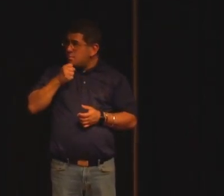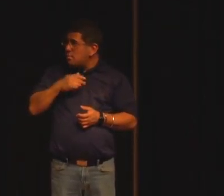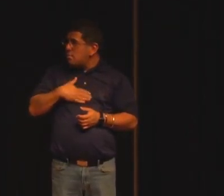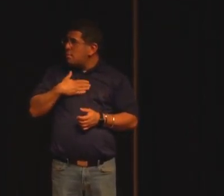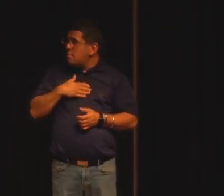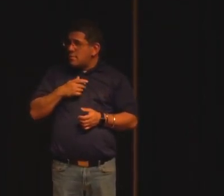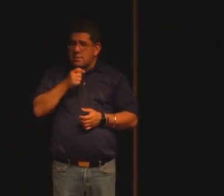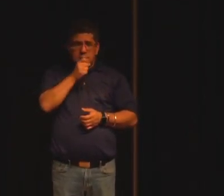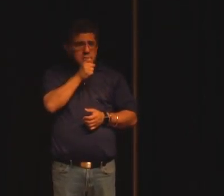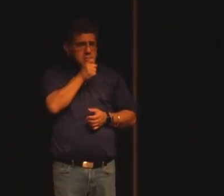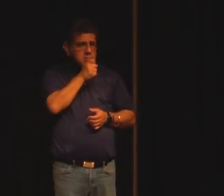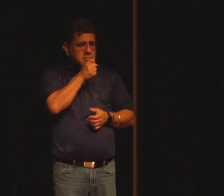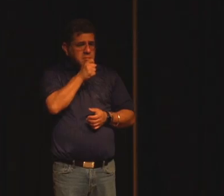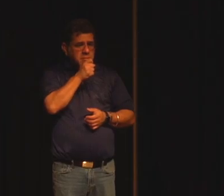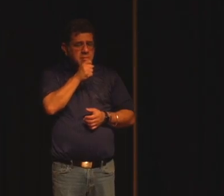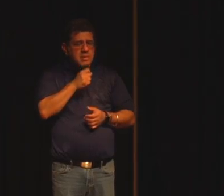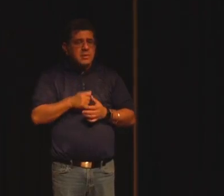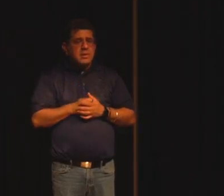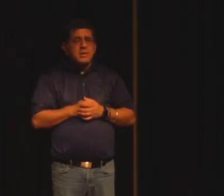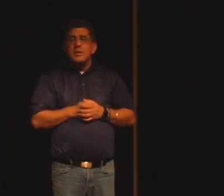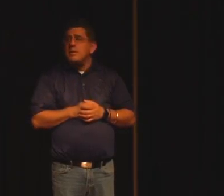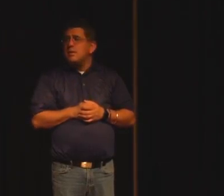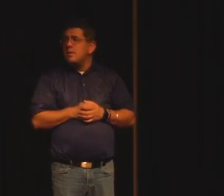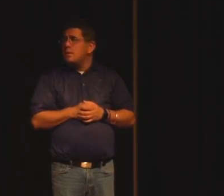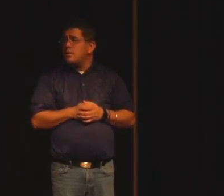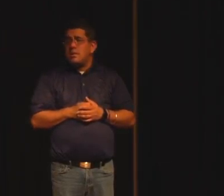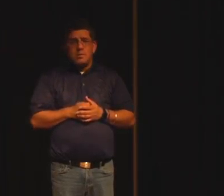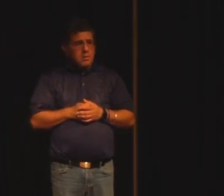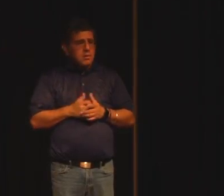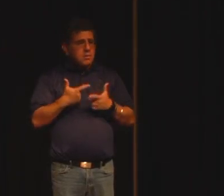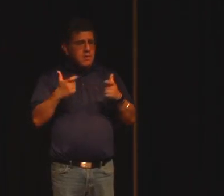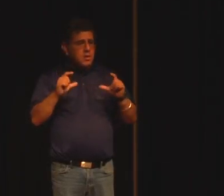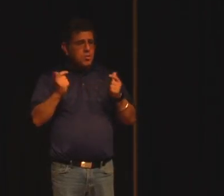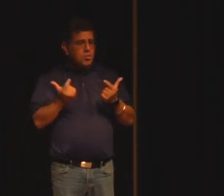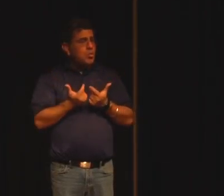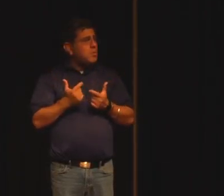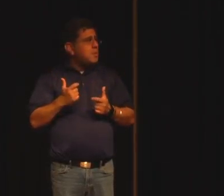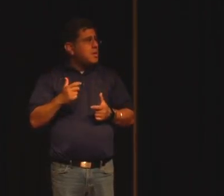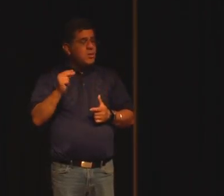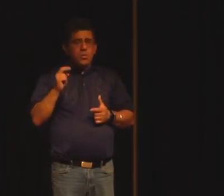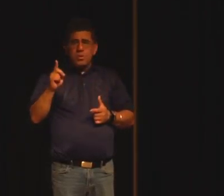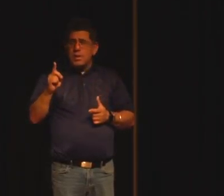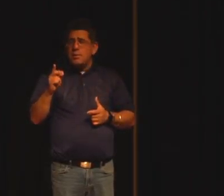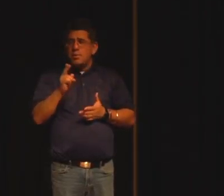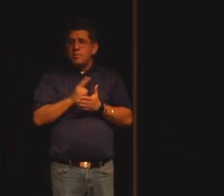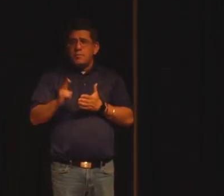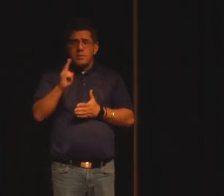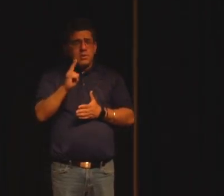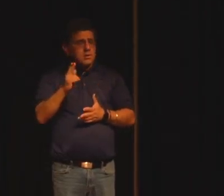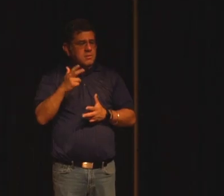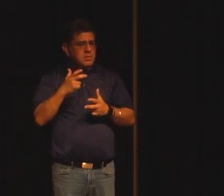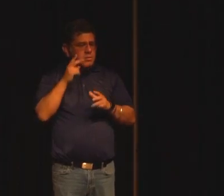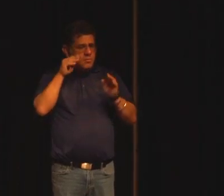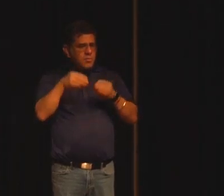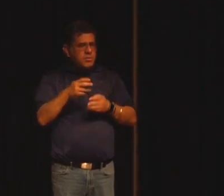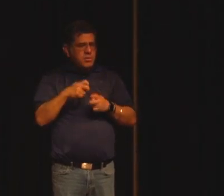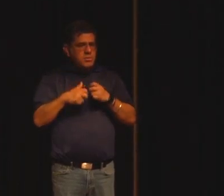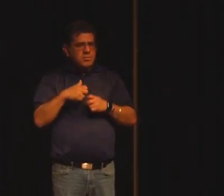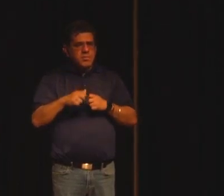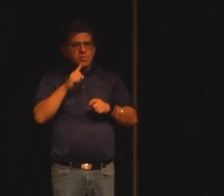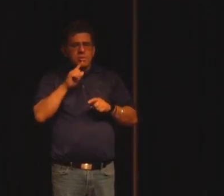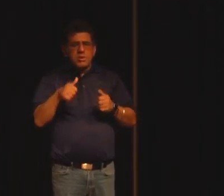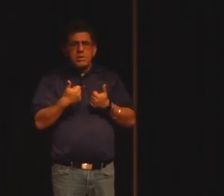I've been asked to speak a little more loudly. So we have a big group at Notre Dame that looks at these kind of problems. And again, the real